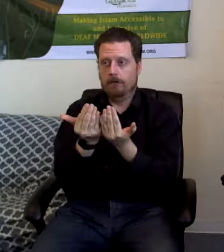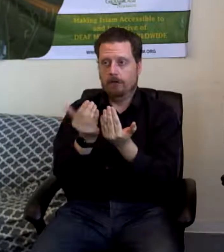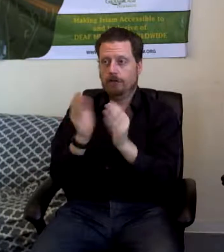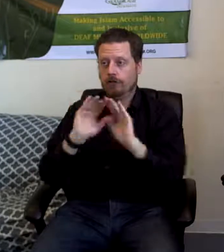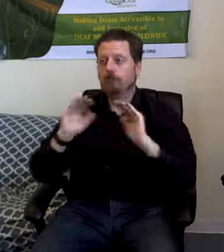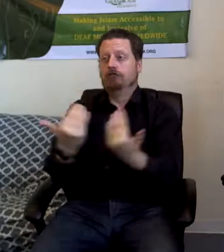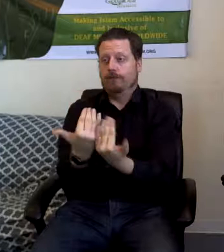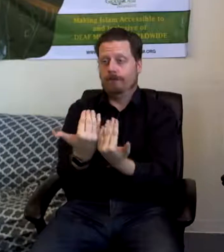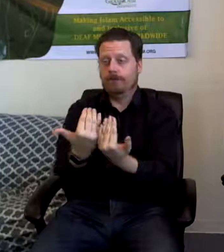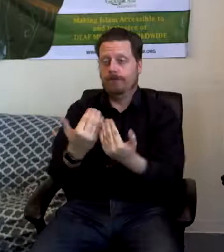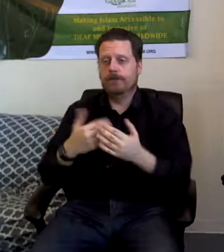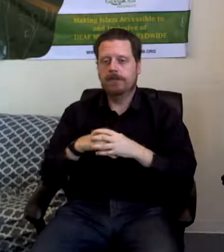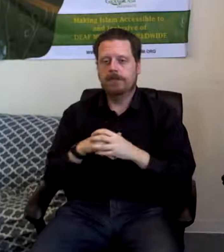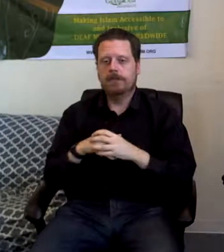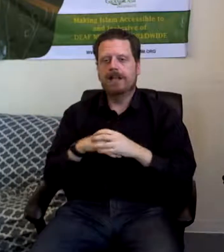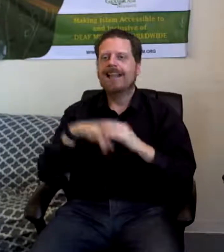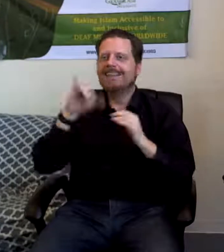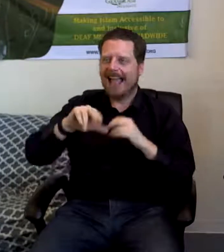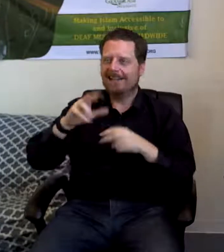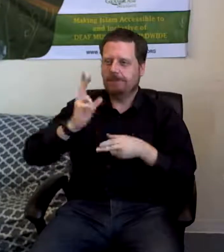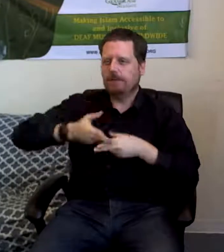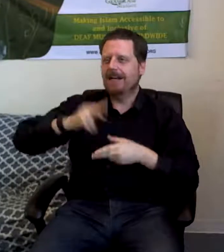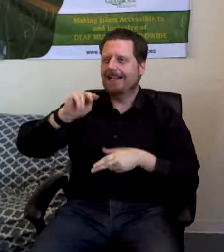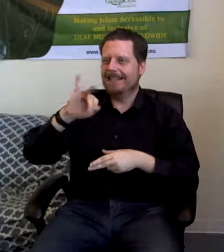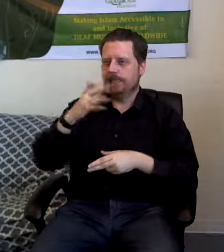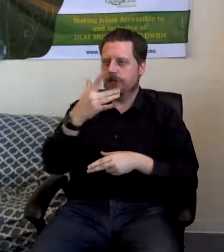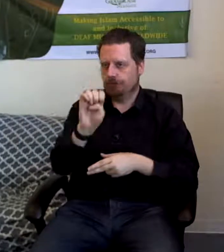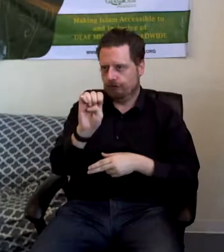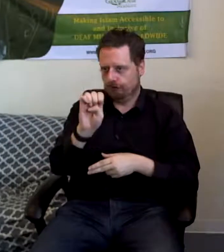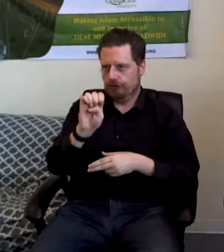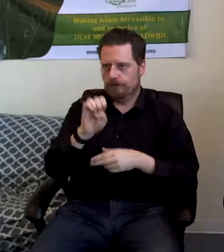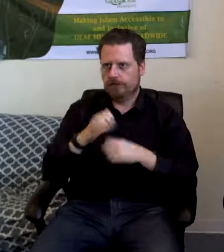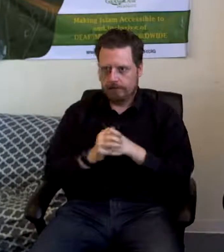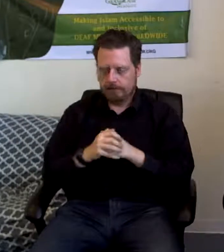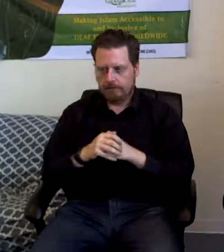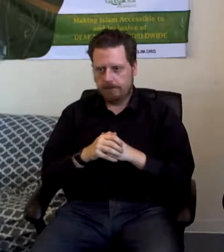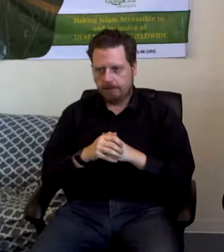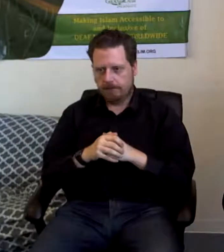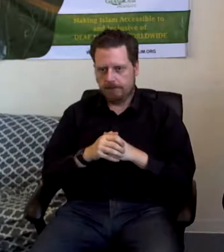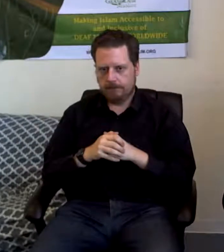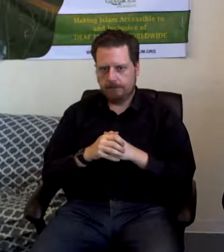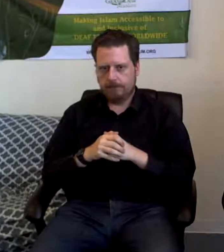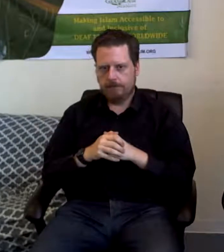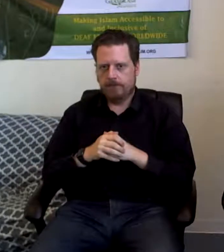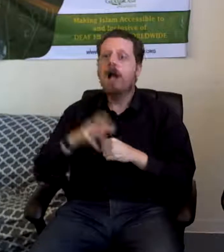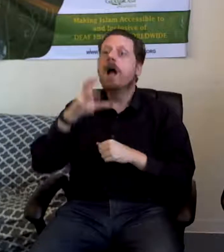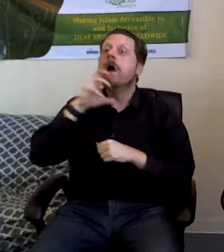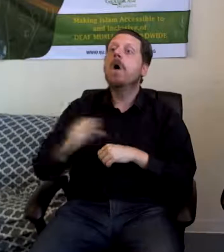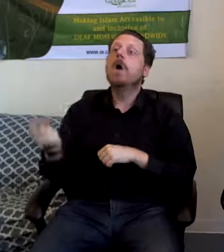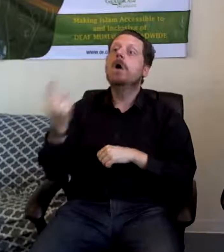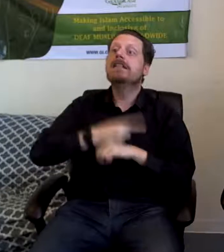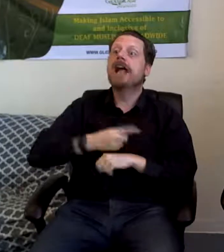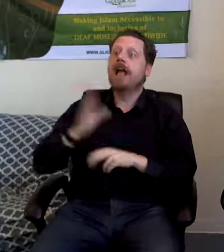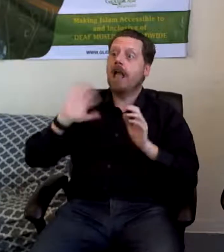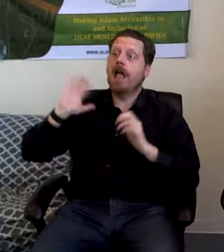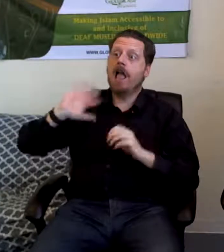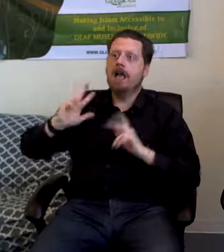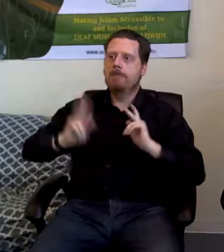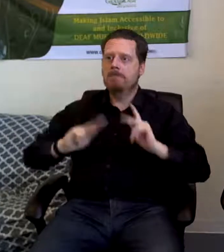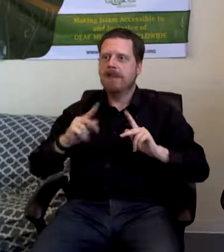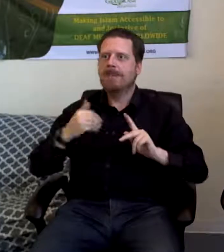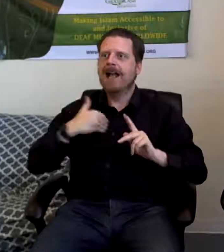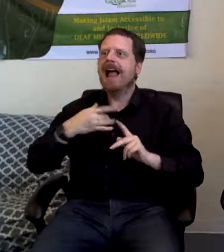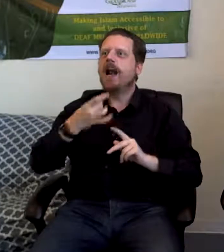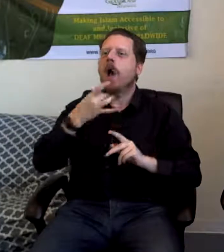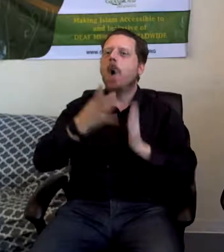the outside. This is called a niche. And in old days, people used to have